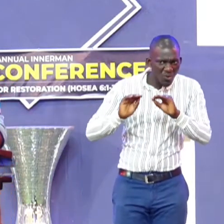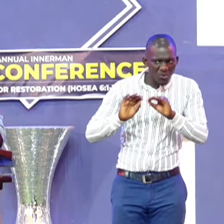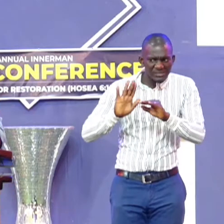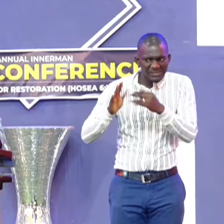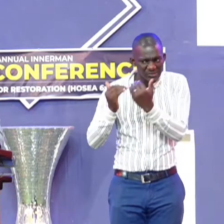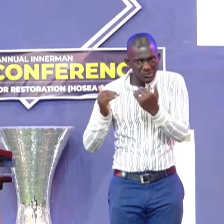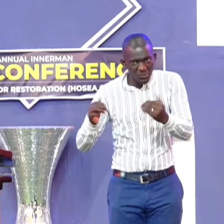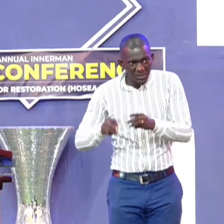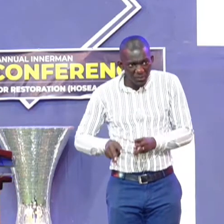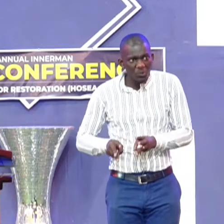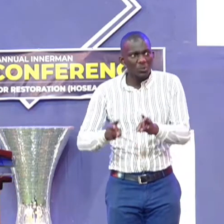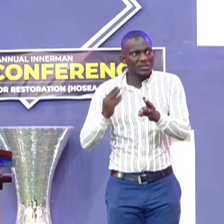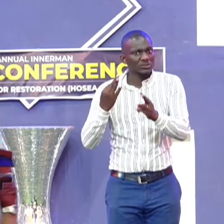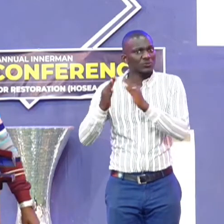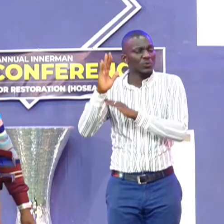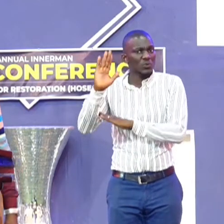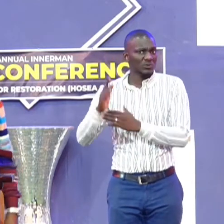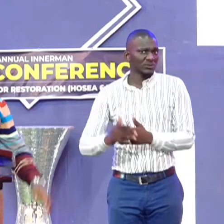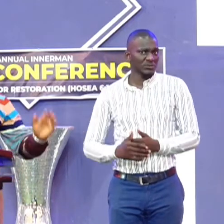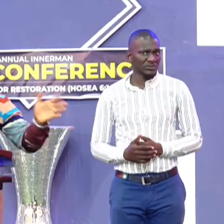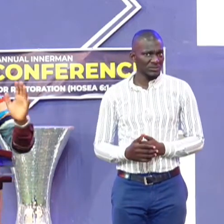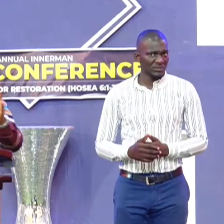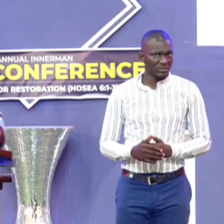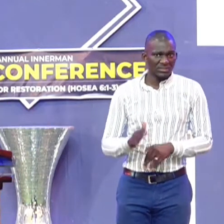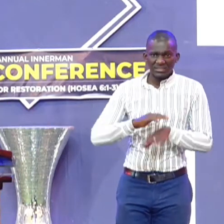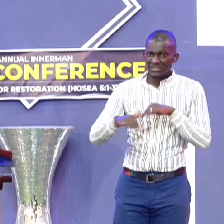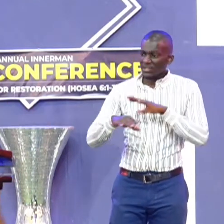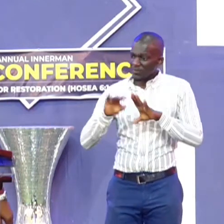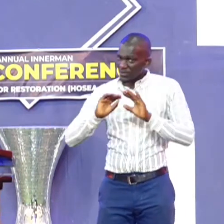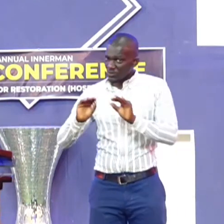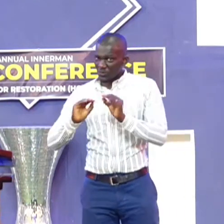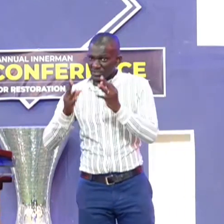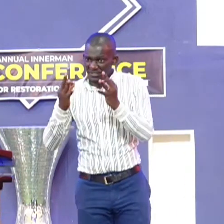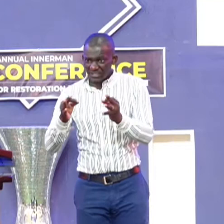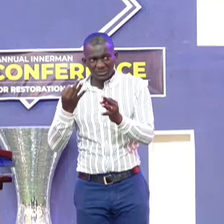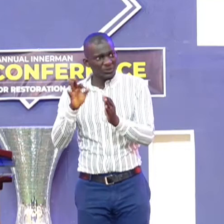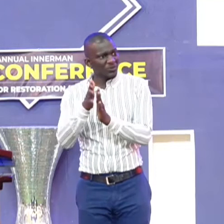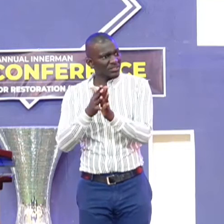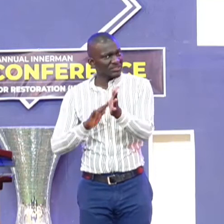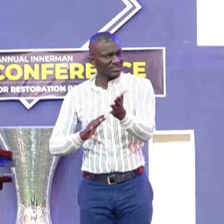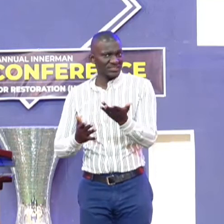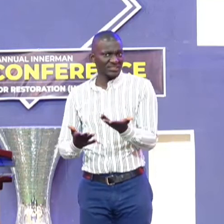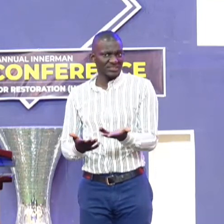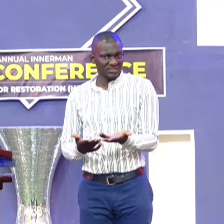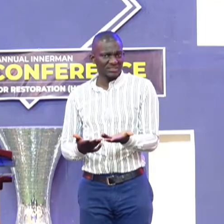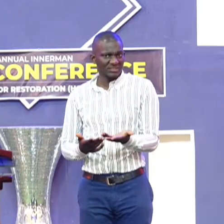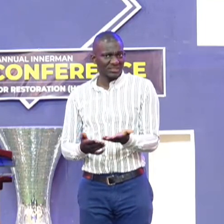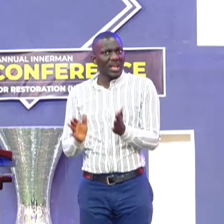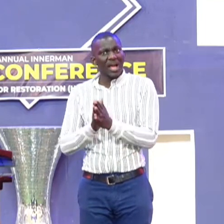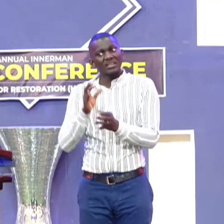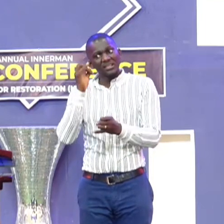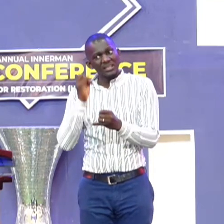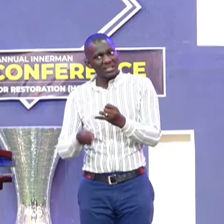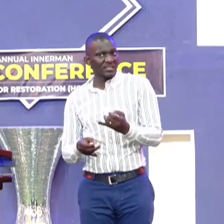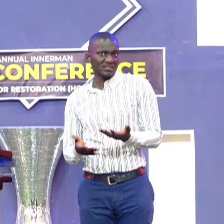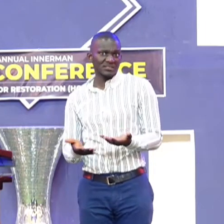he did not teach his sons the way of the Lord. He did not teach them righteousness. And